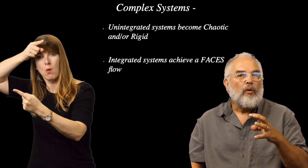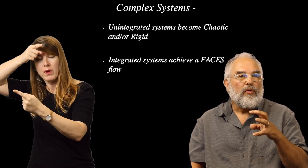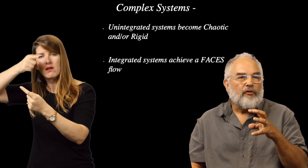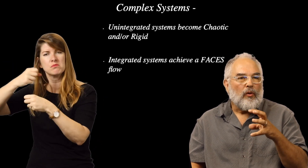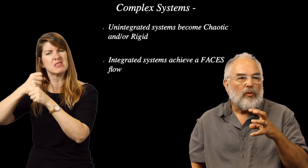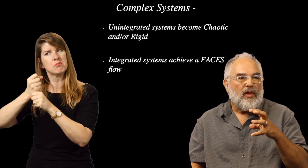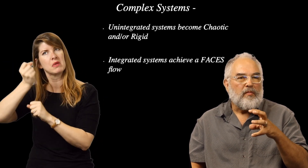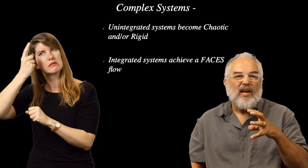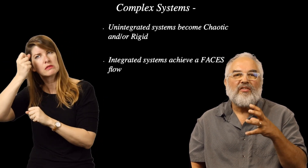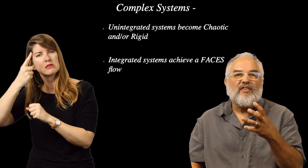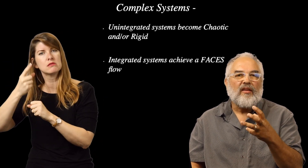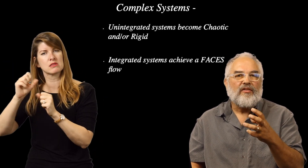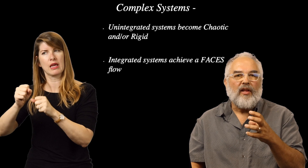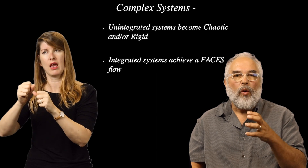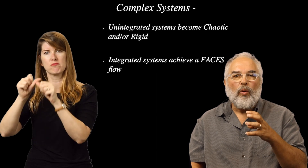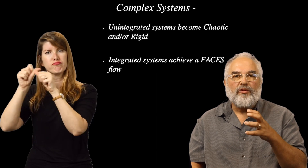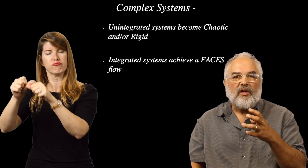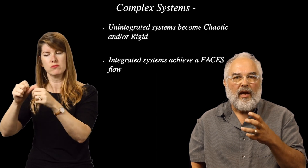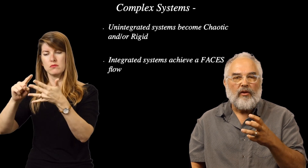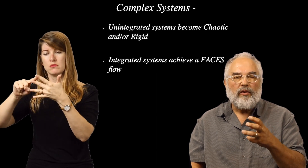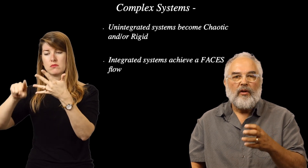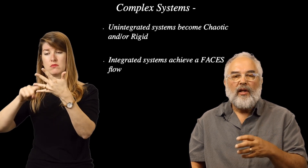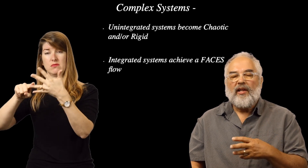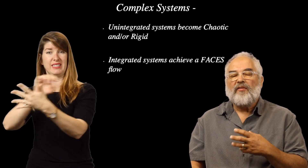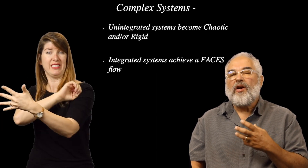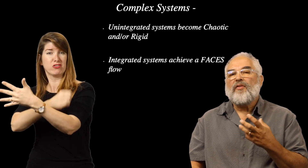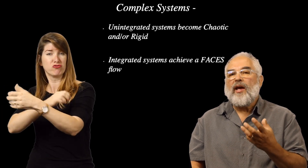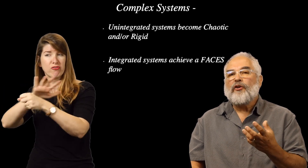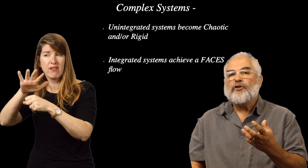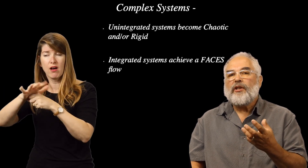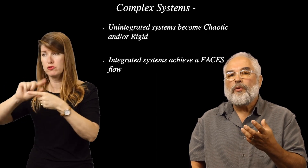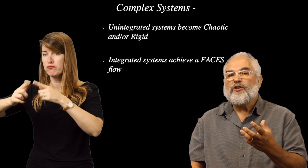coherent, so they make sense, they hold together,